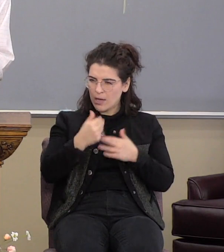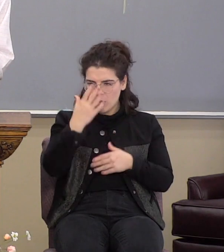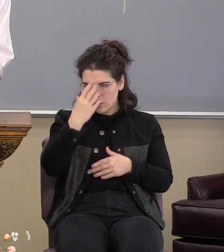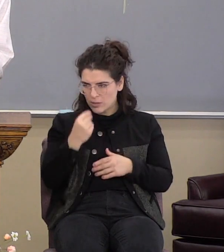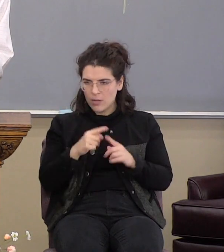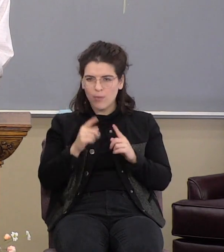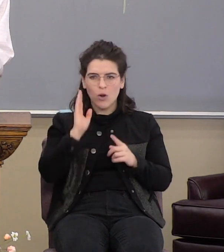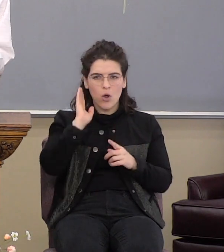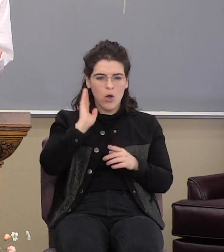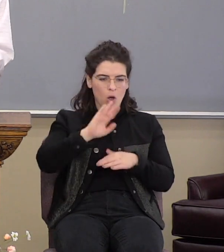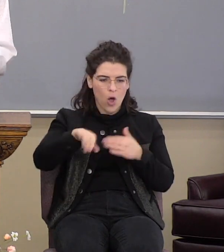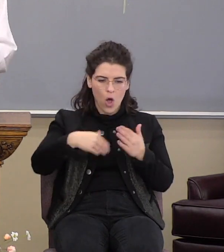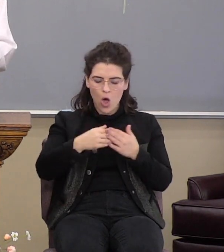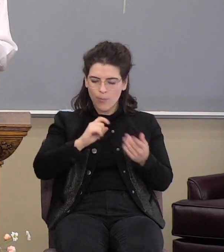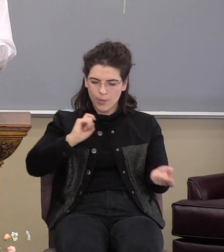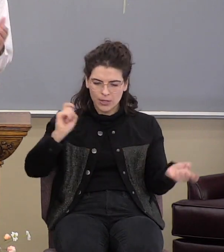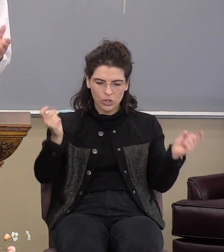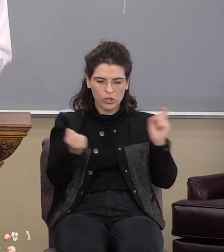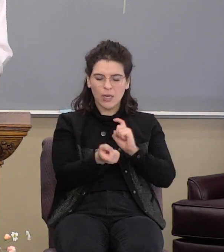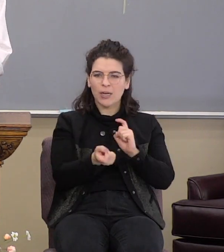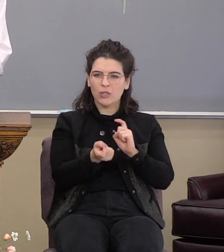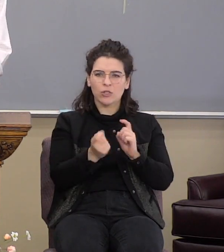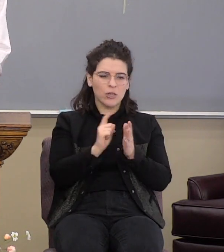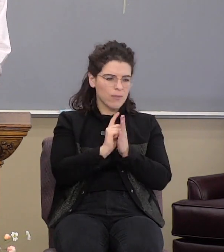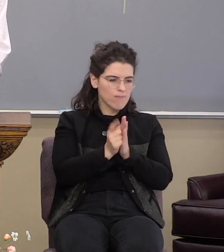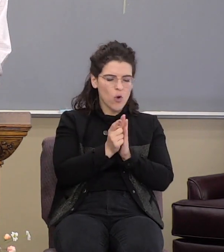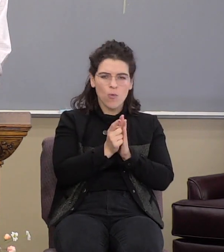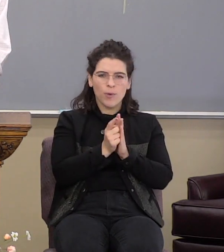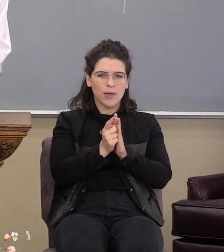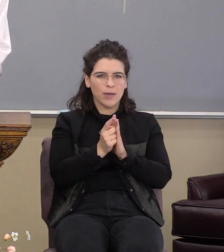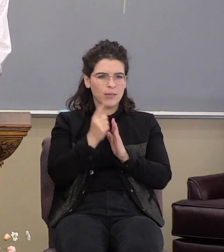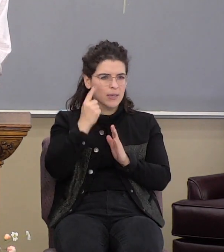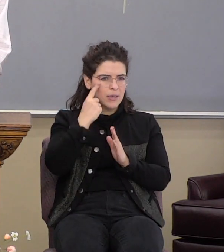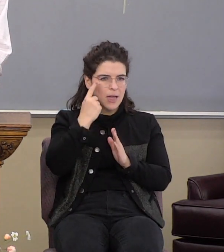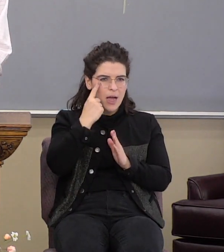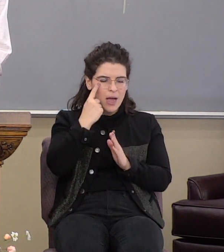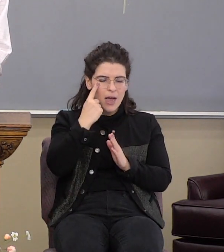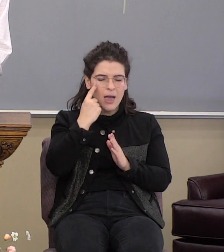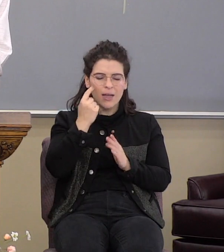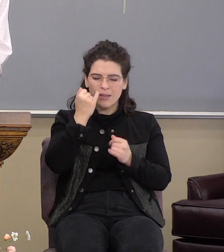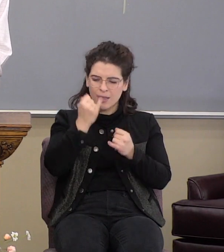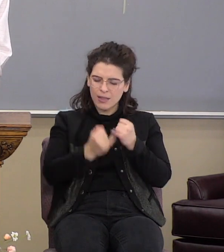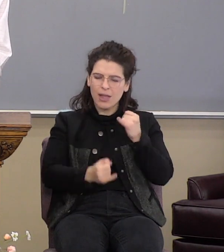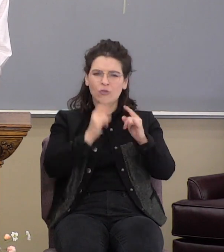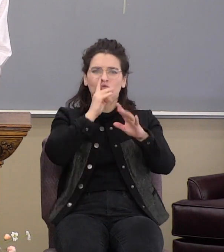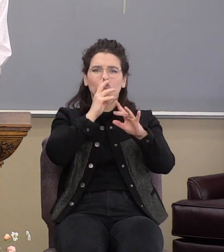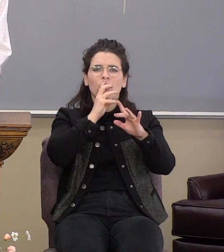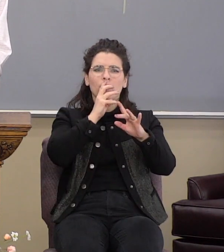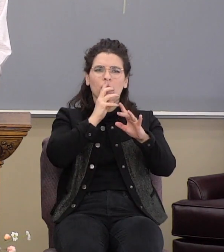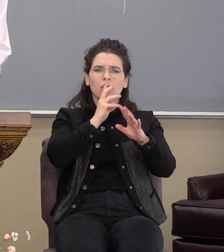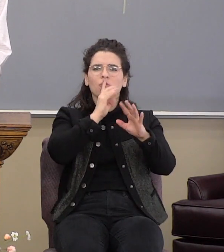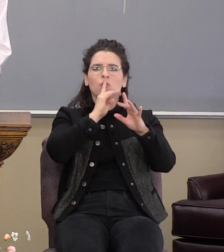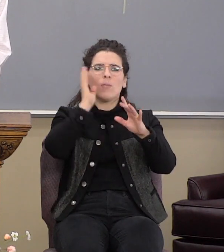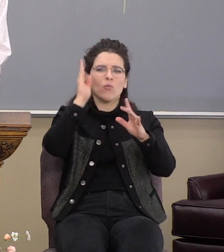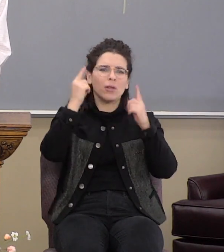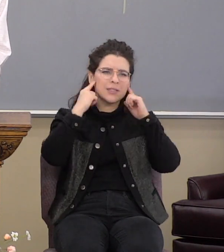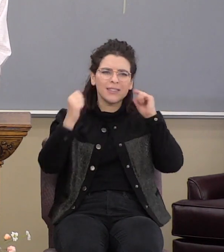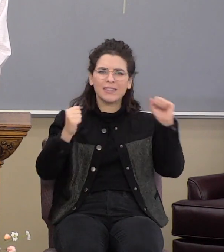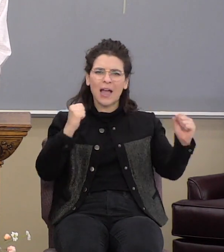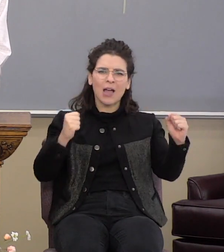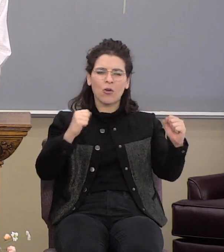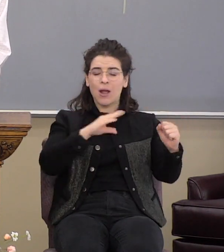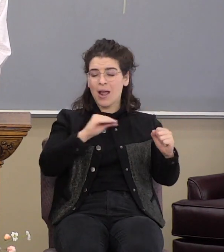all be changed in a moment, in the twinkling of an eye, at the last trump. For the trump shall sound, and the